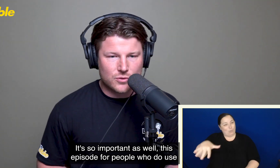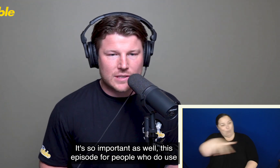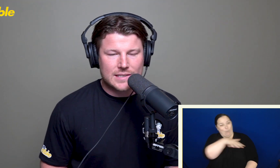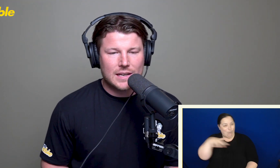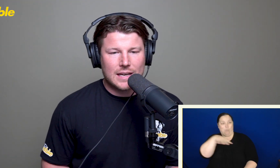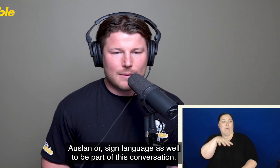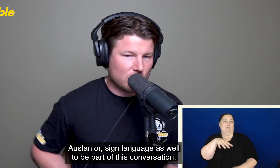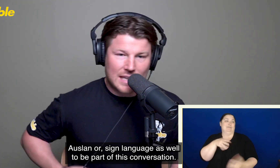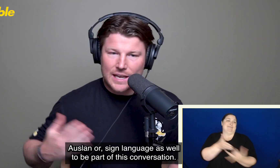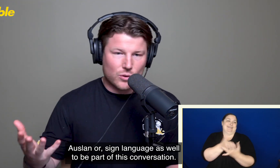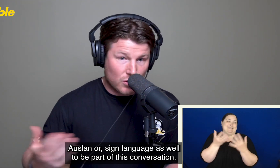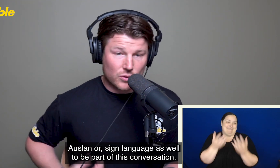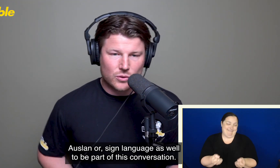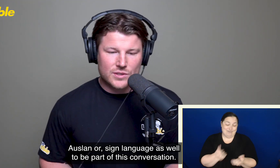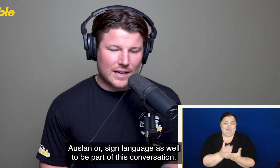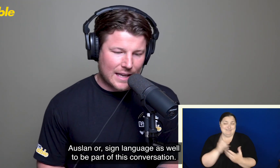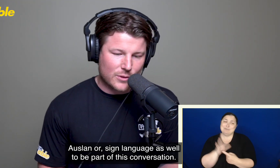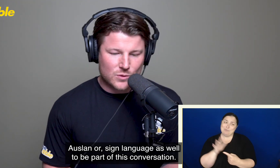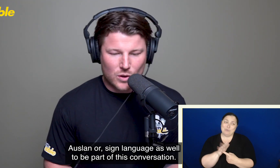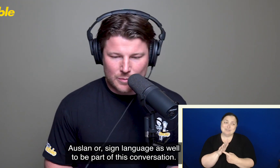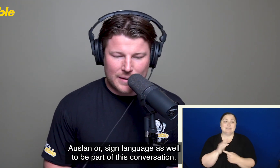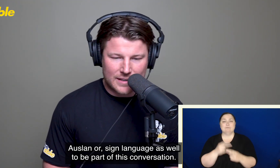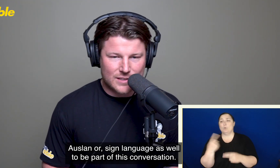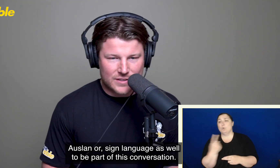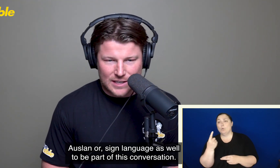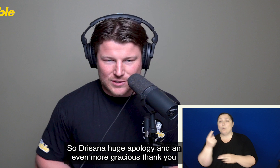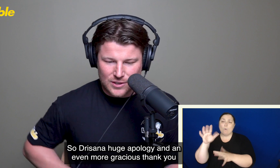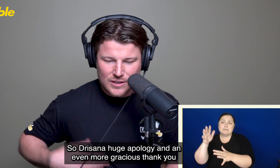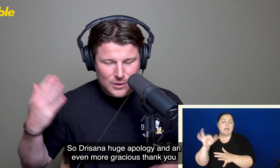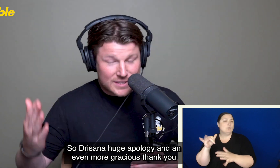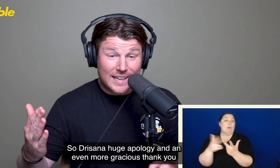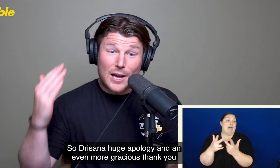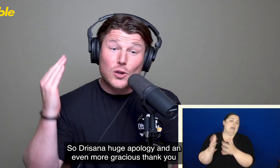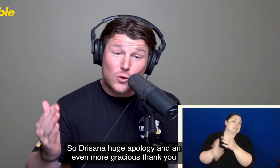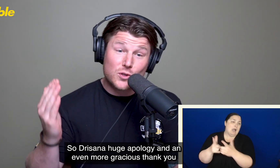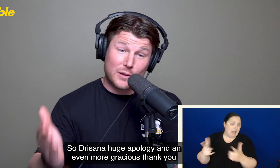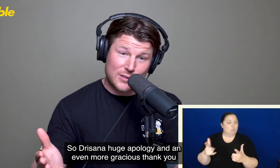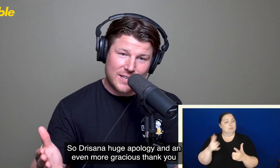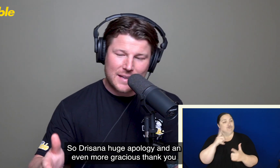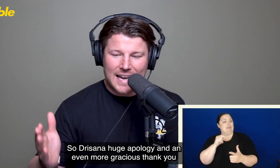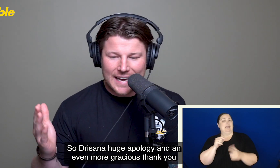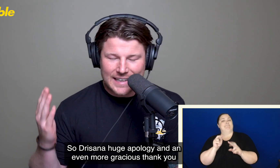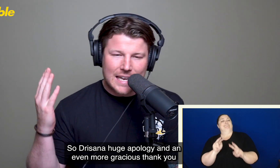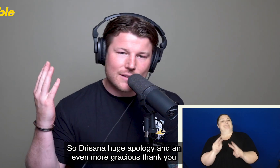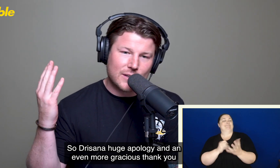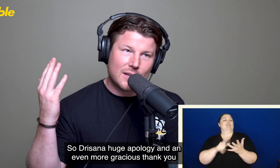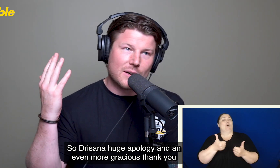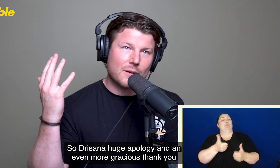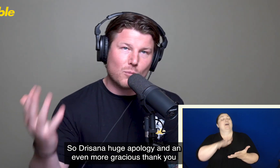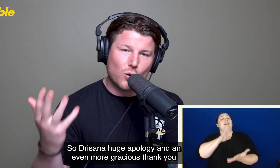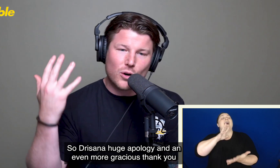do use Auslan or sign language as well, to be part of this conversation. So Drisana, a huge apology and an